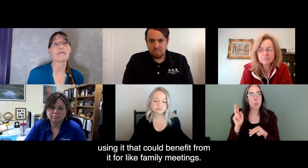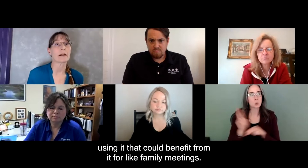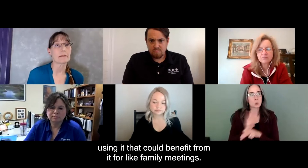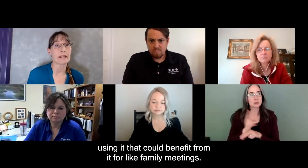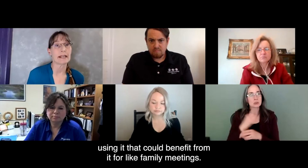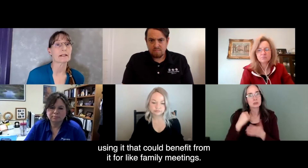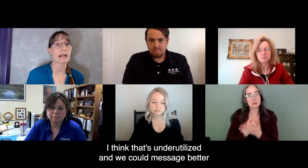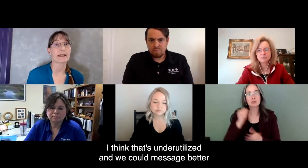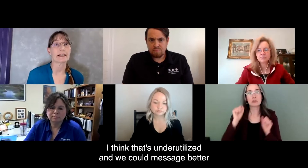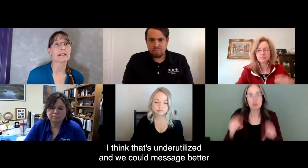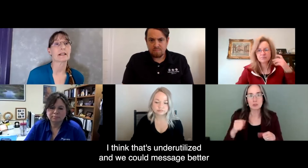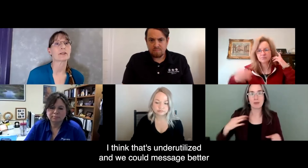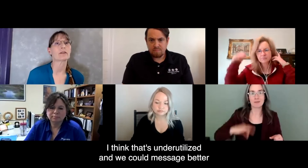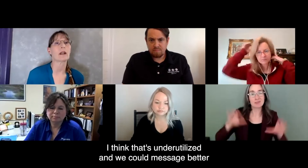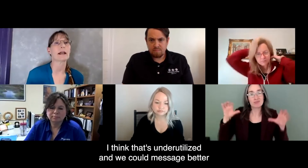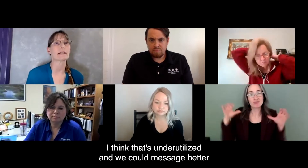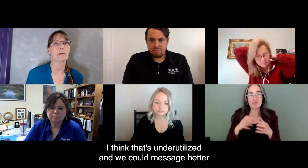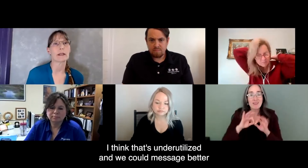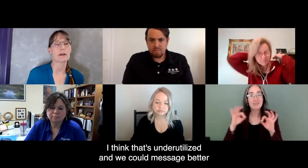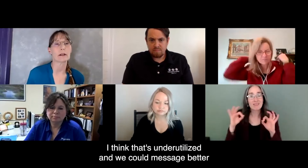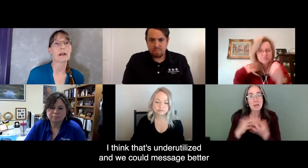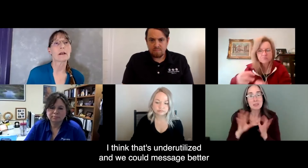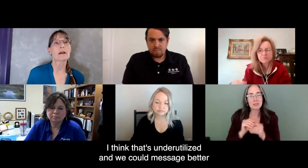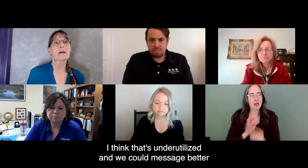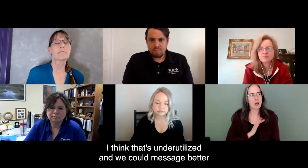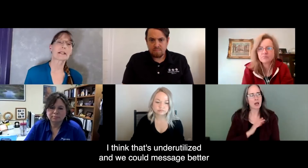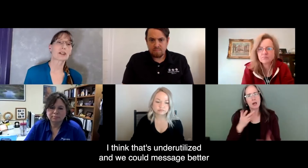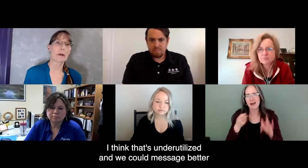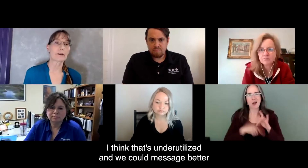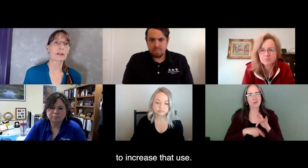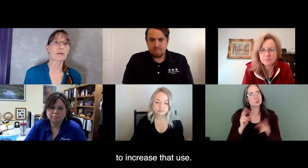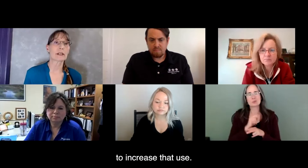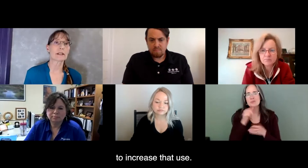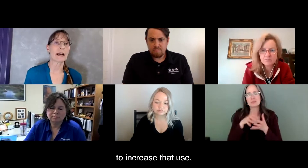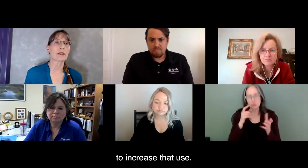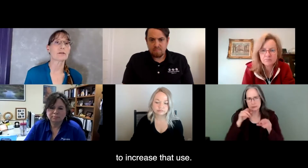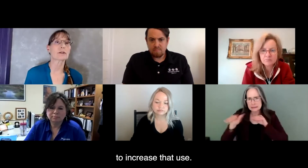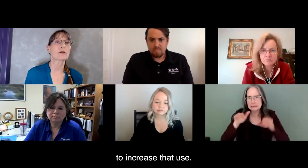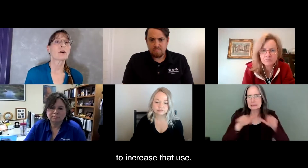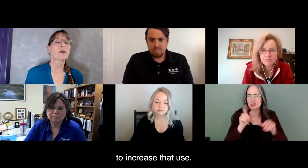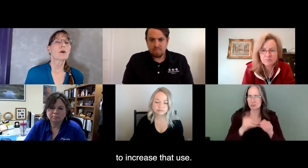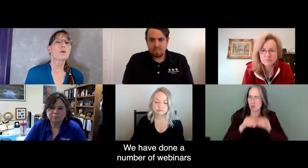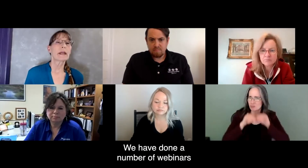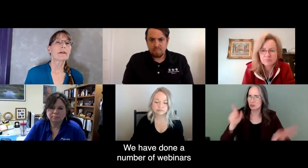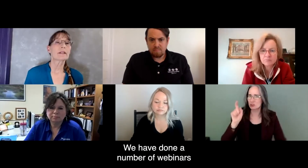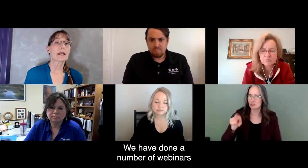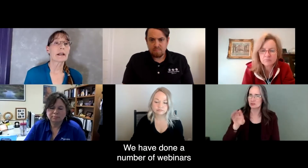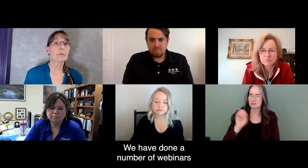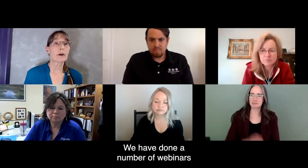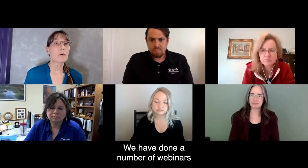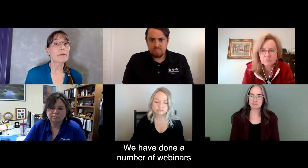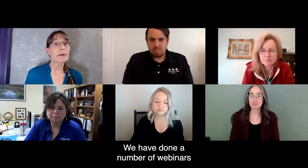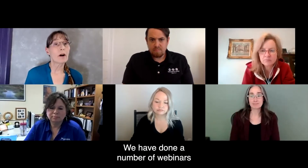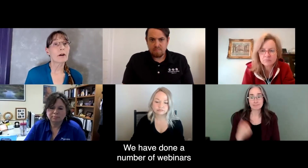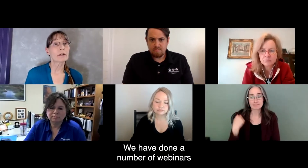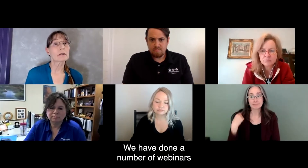like family meetings. I think that's underutilized and we could message better to increase that use. We have done a number